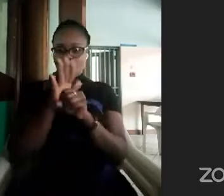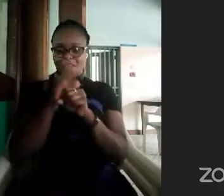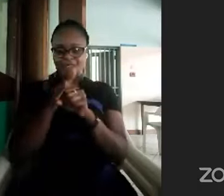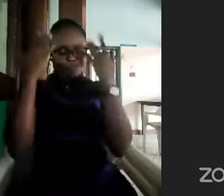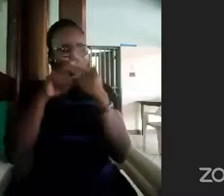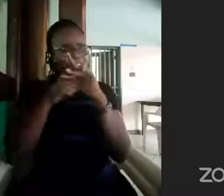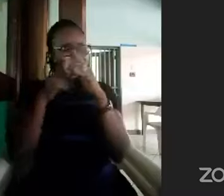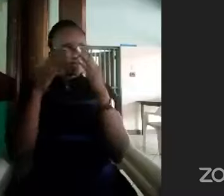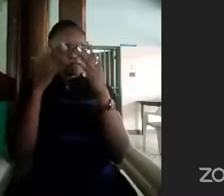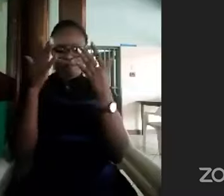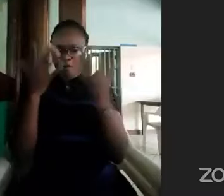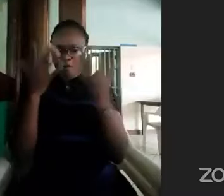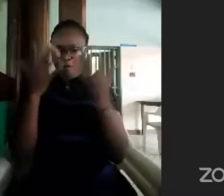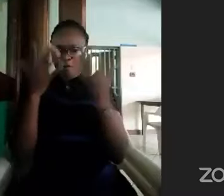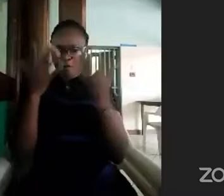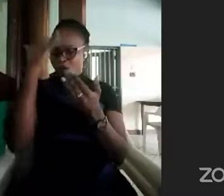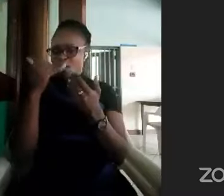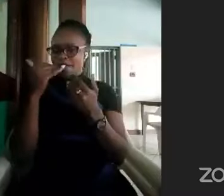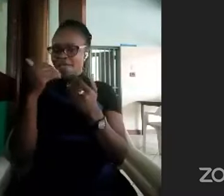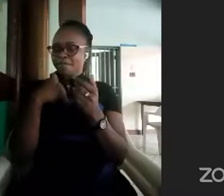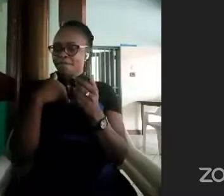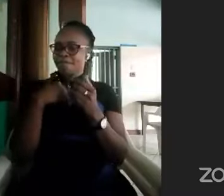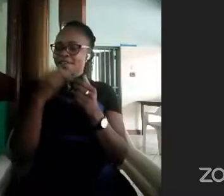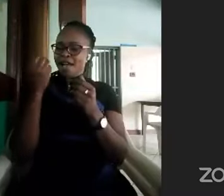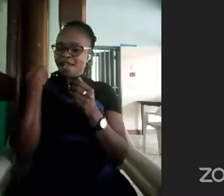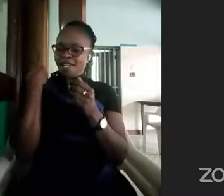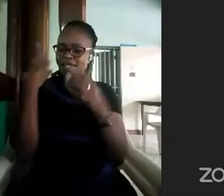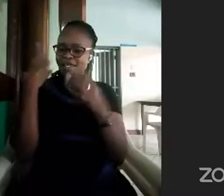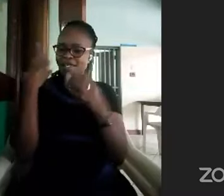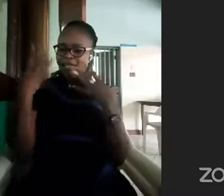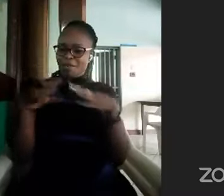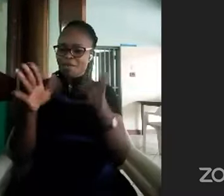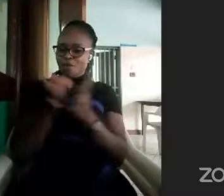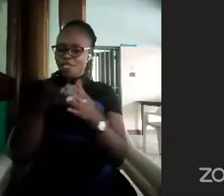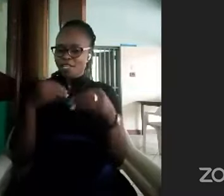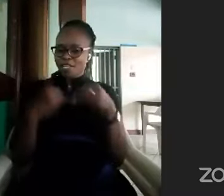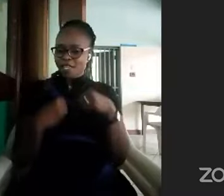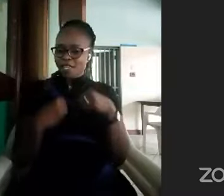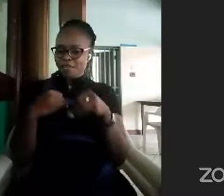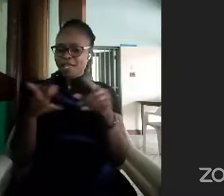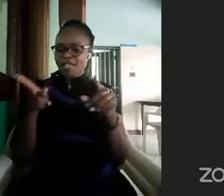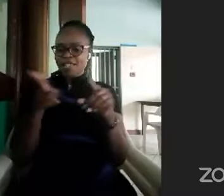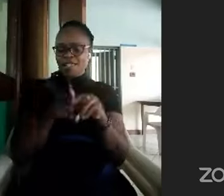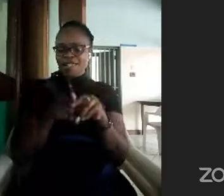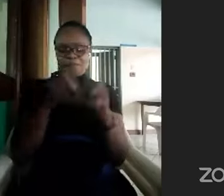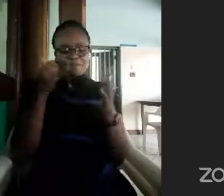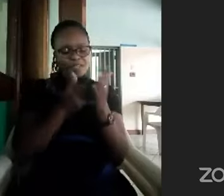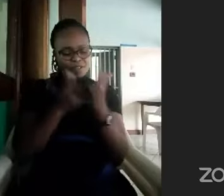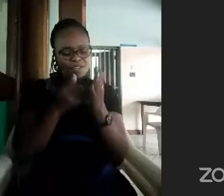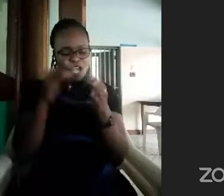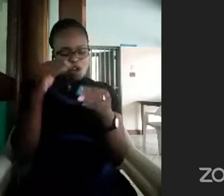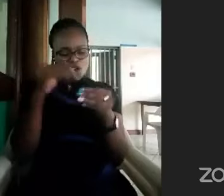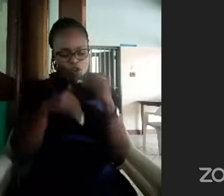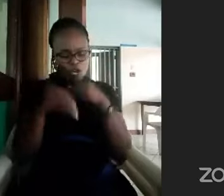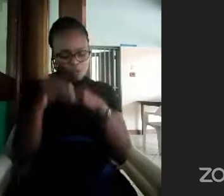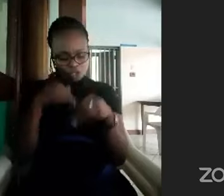and integrating that aspect in the issue of corruption in the leadership and governance within our country, you understand that to some